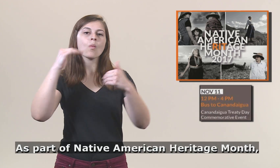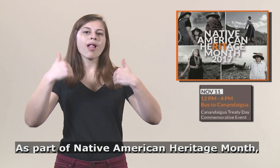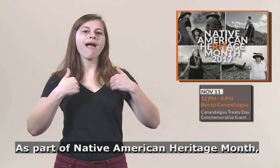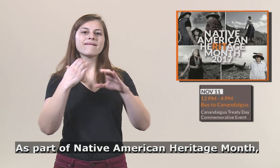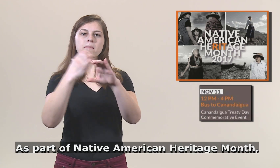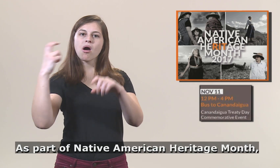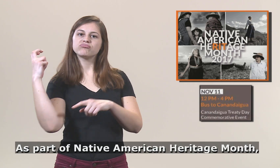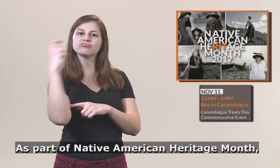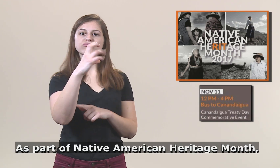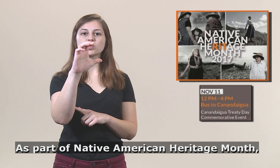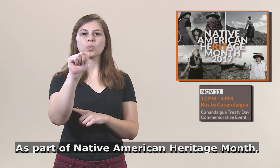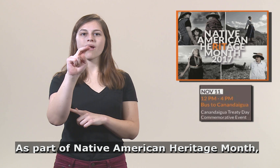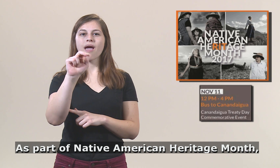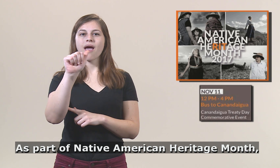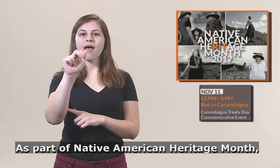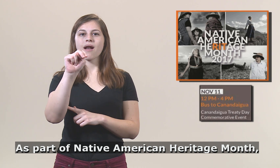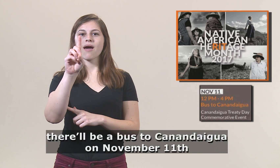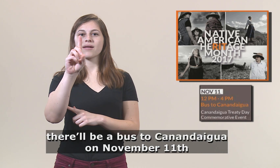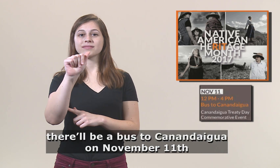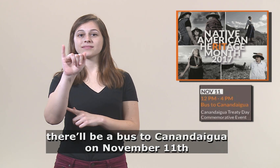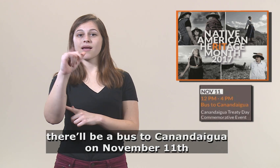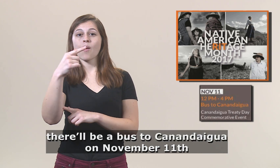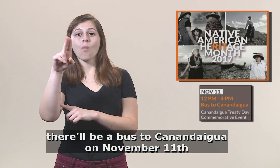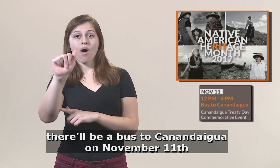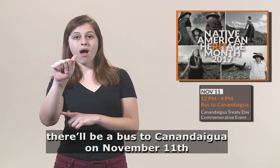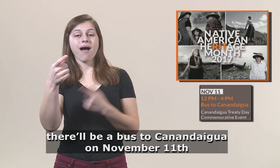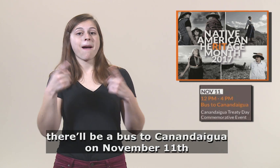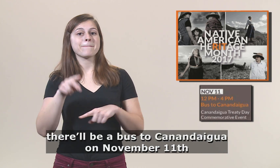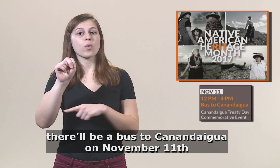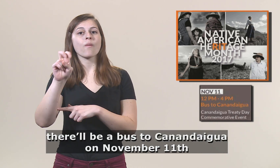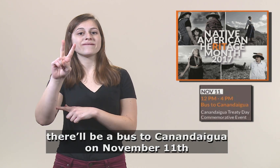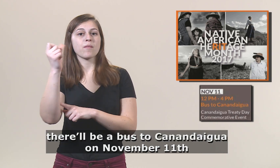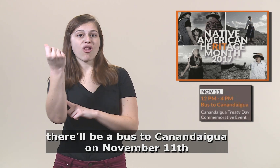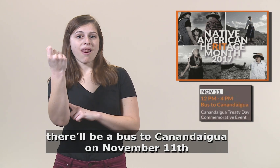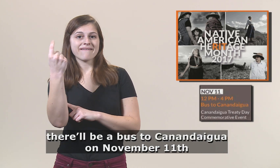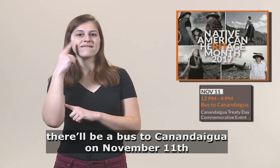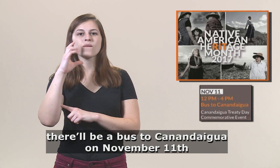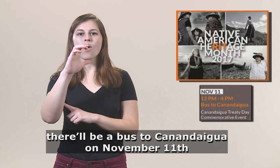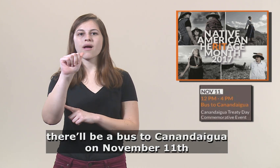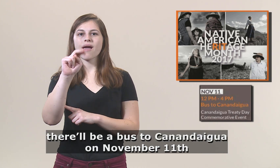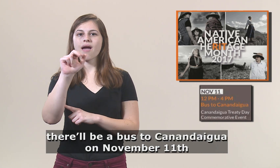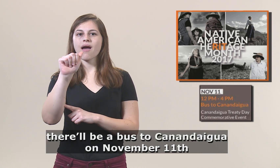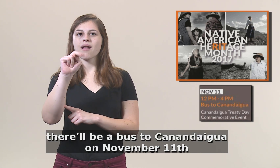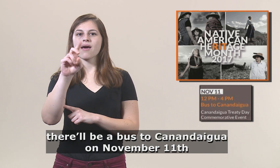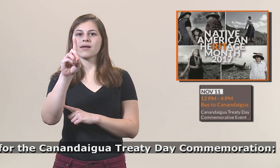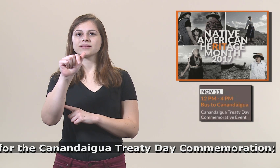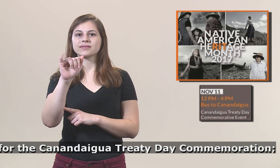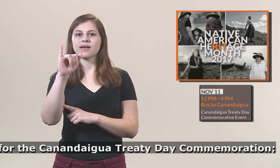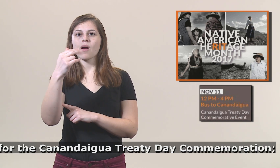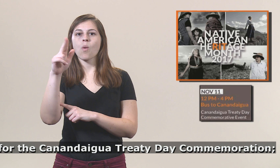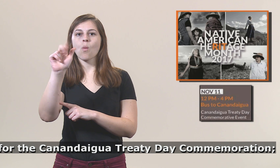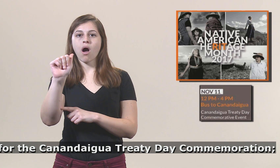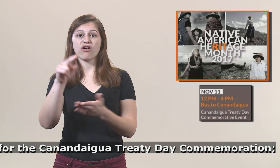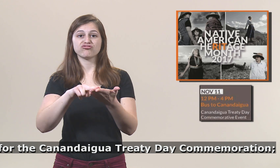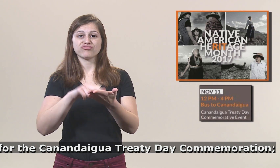As part of Native American Heritage Month, there will be a bus to Canandaigua on November 11th for the Canandaigua Treaty